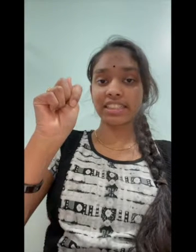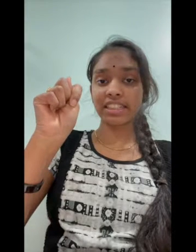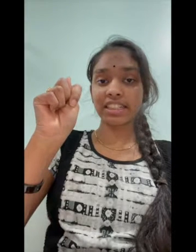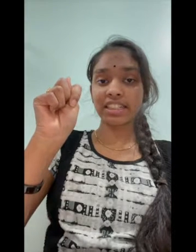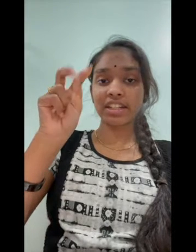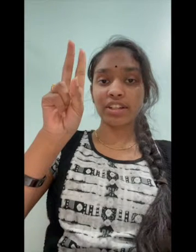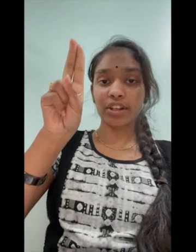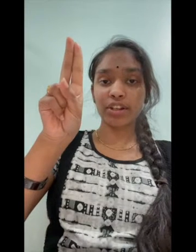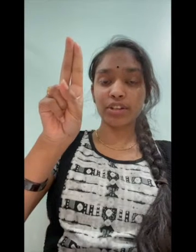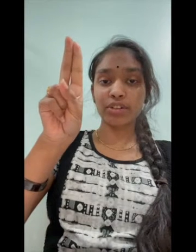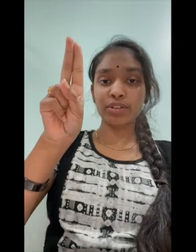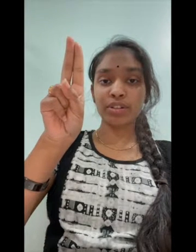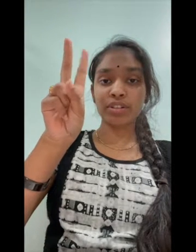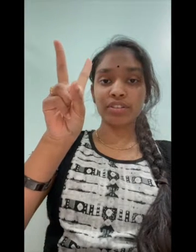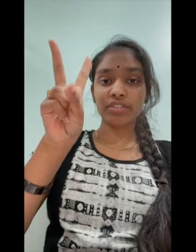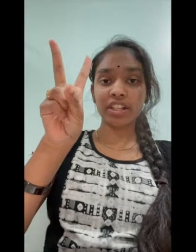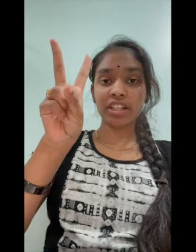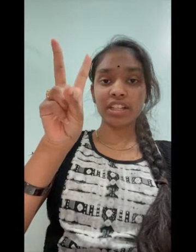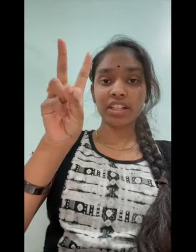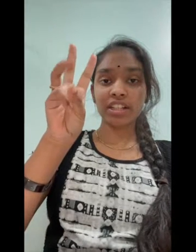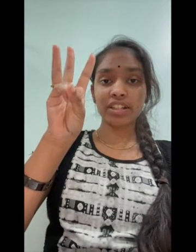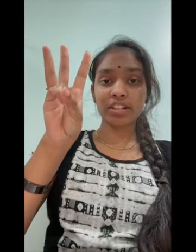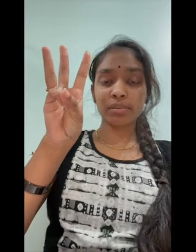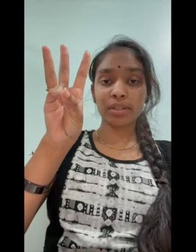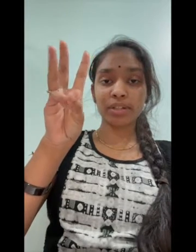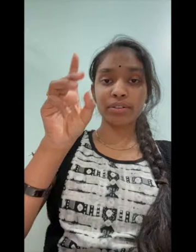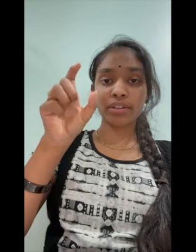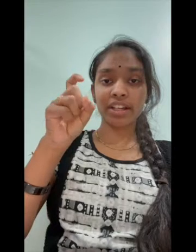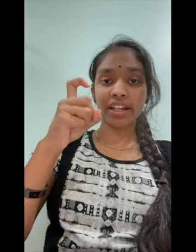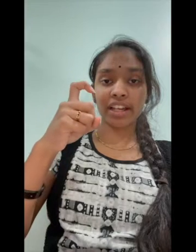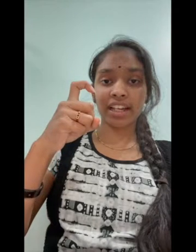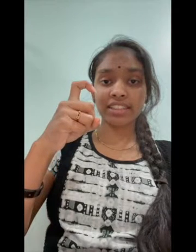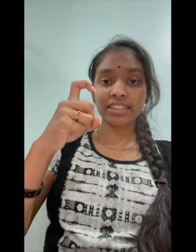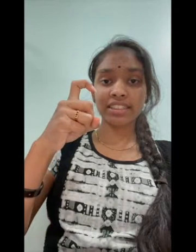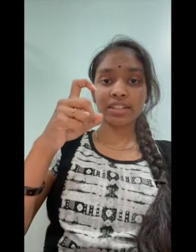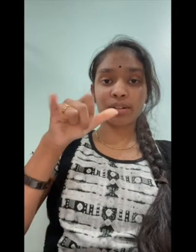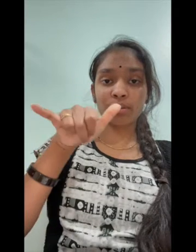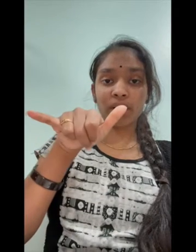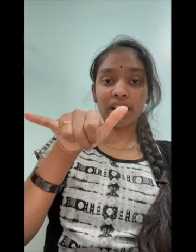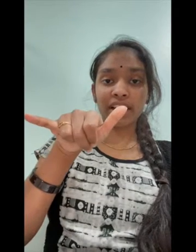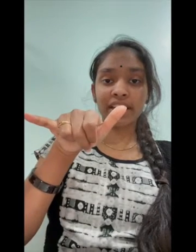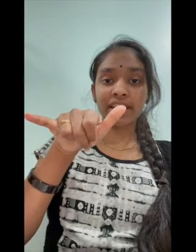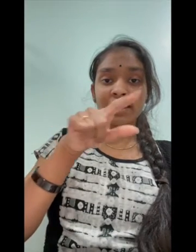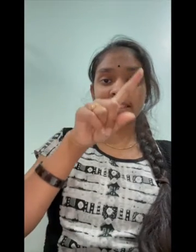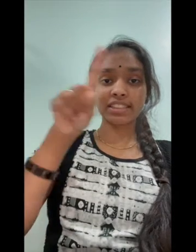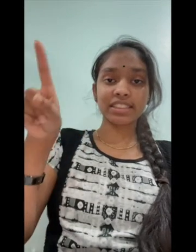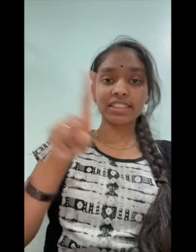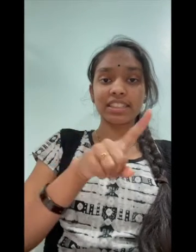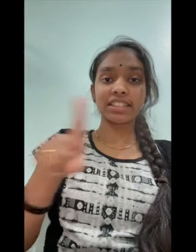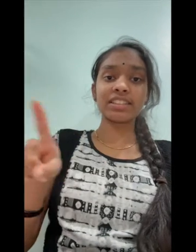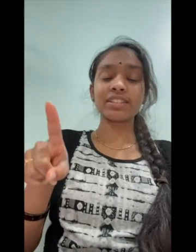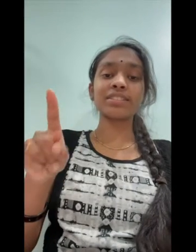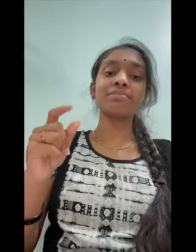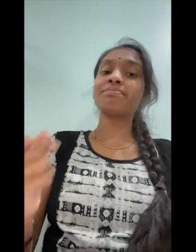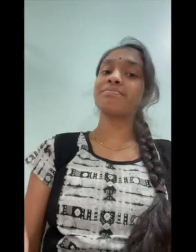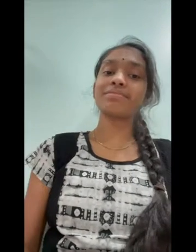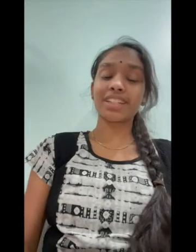T, U, V, W, X, Y, Z. That's